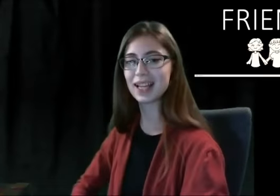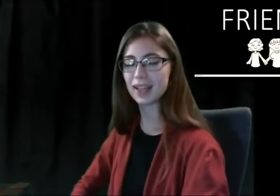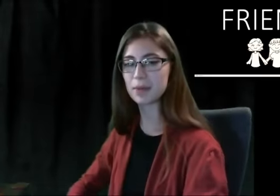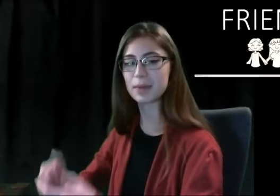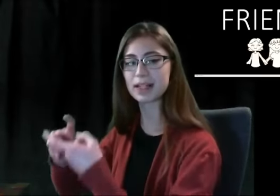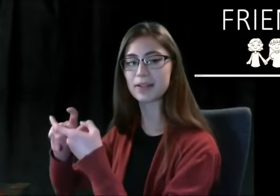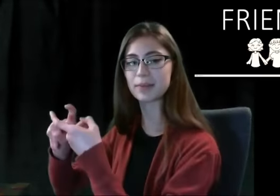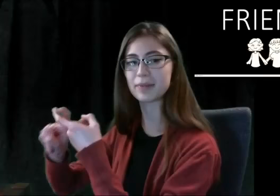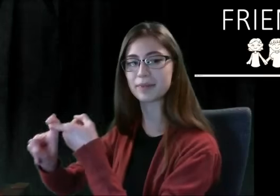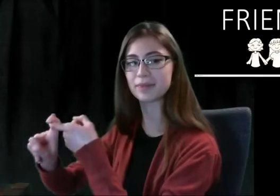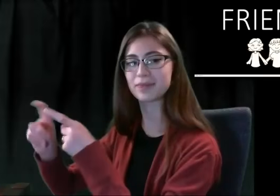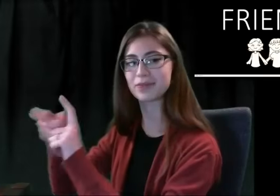Camera bugging out on me. Friend.